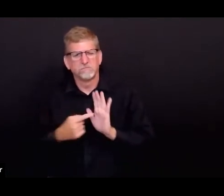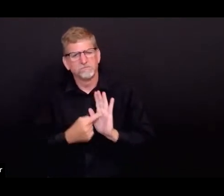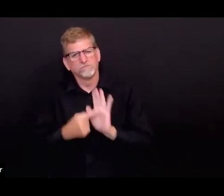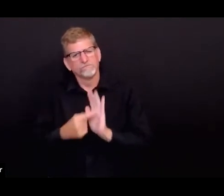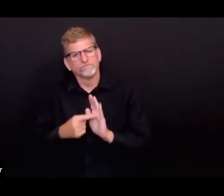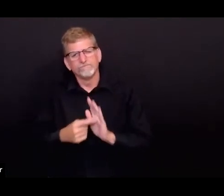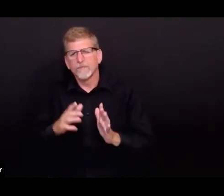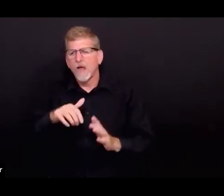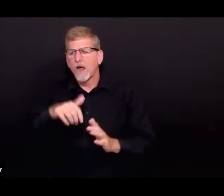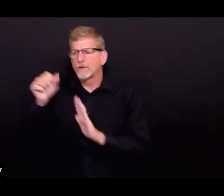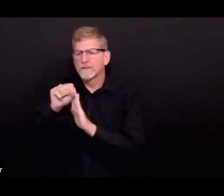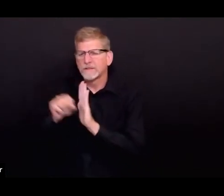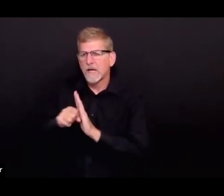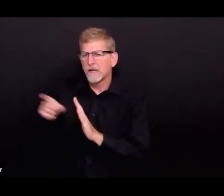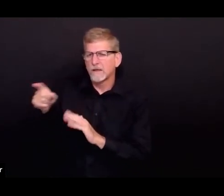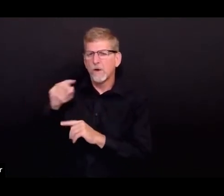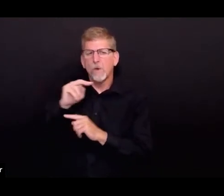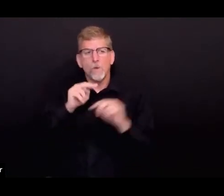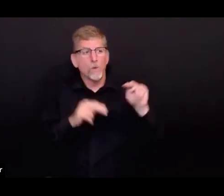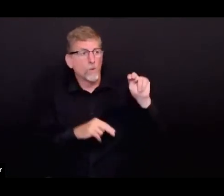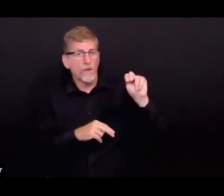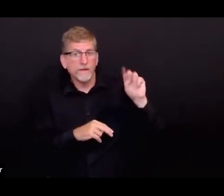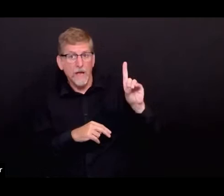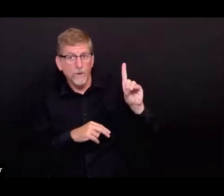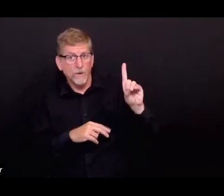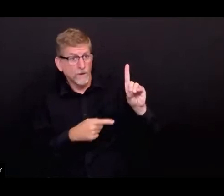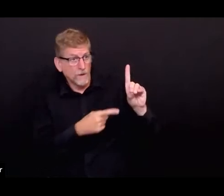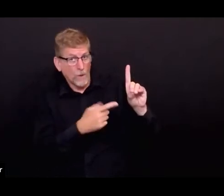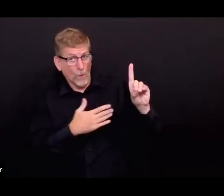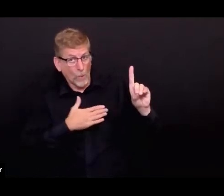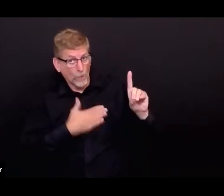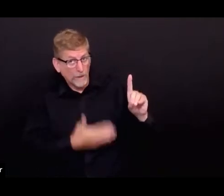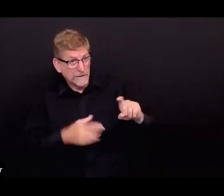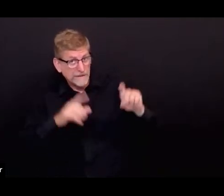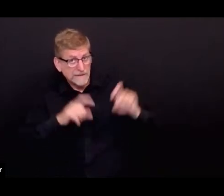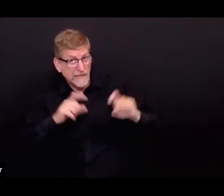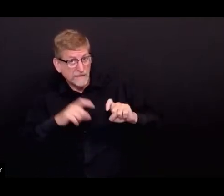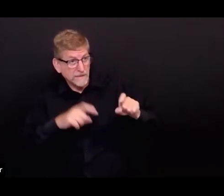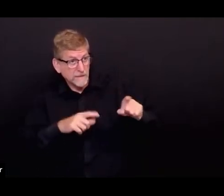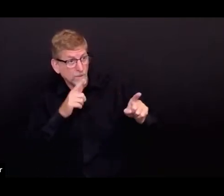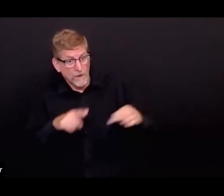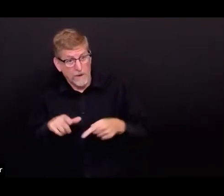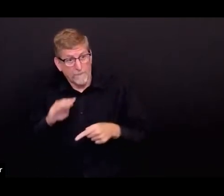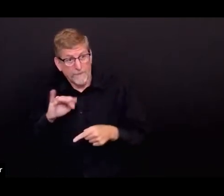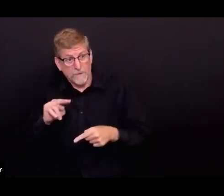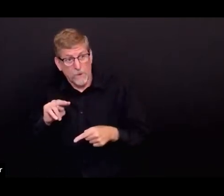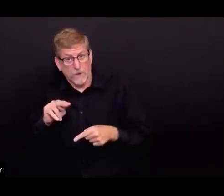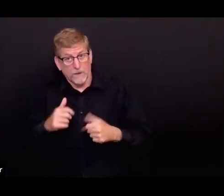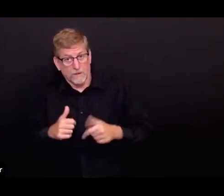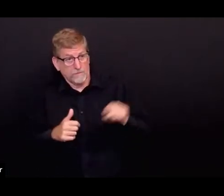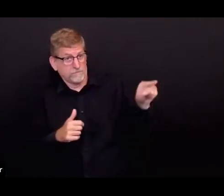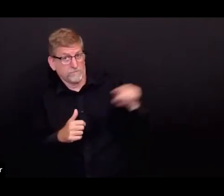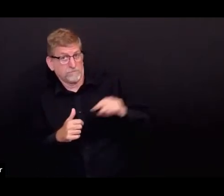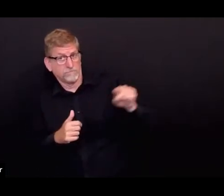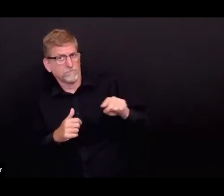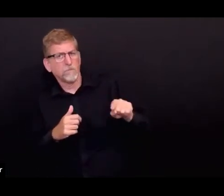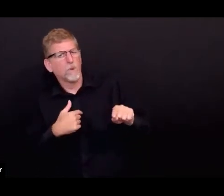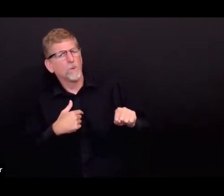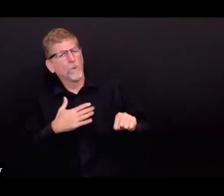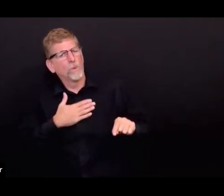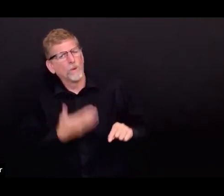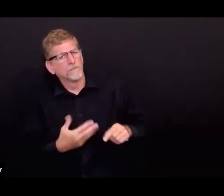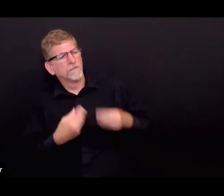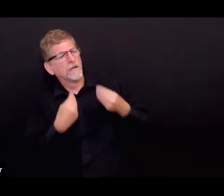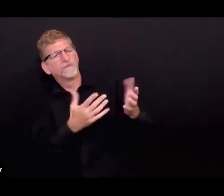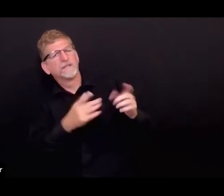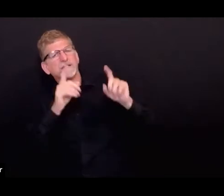a lot of Minnesotans and vice versa. And we know that folks go back and forth. And I just want to be clear, this isn't about casting blame. It's